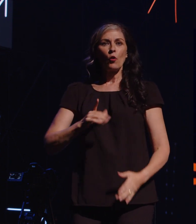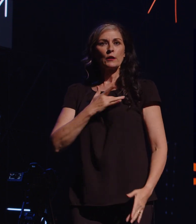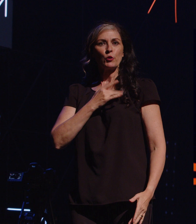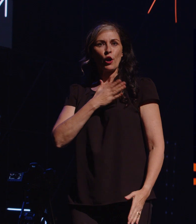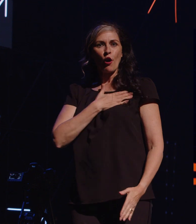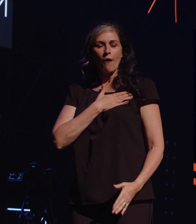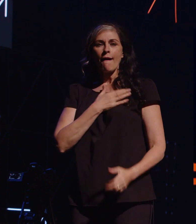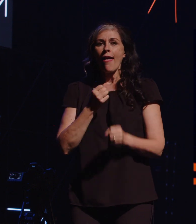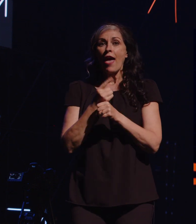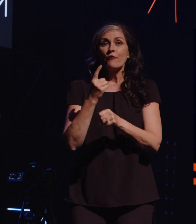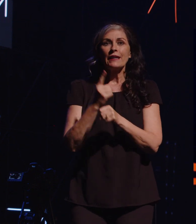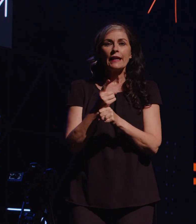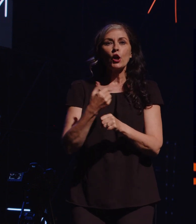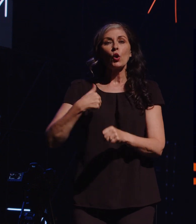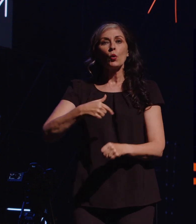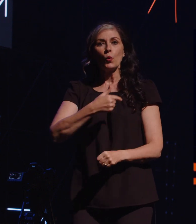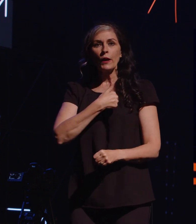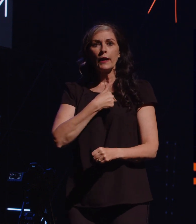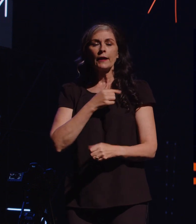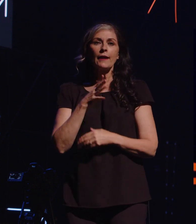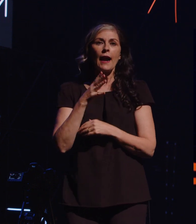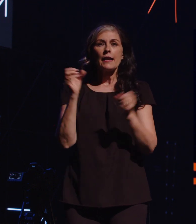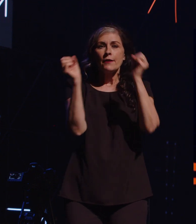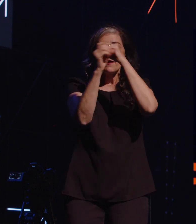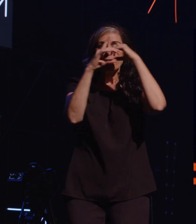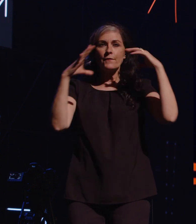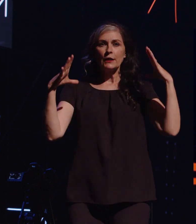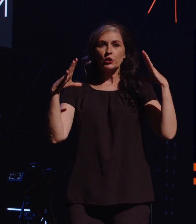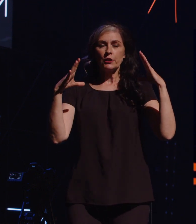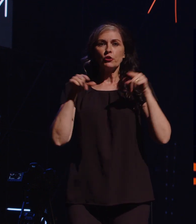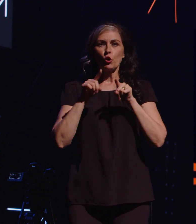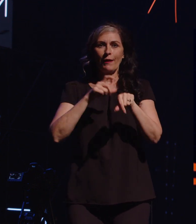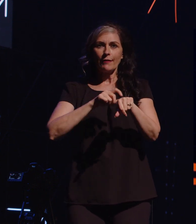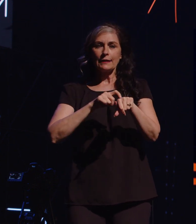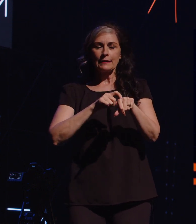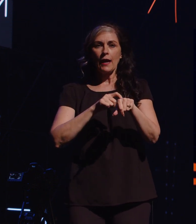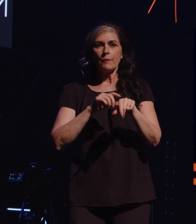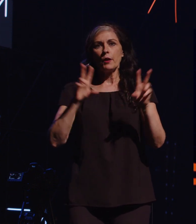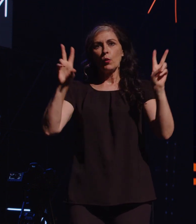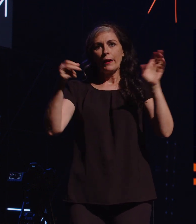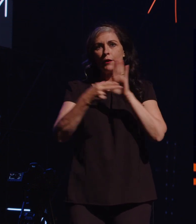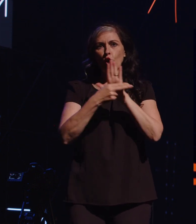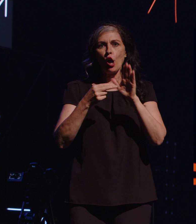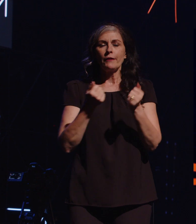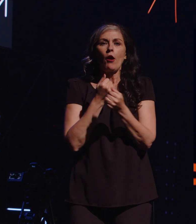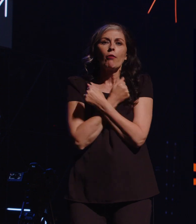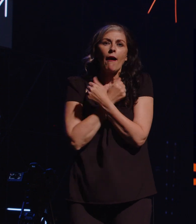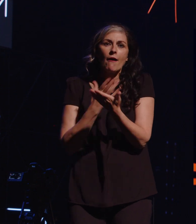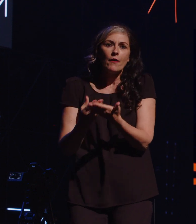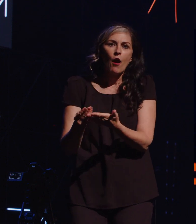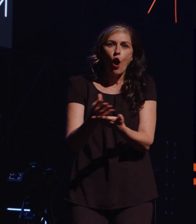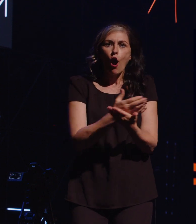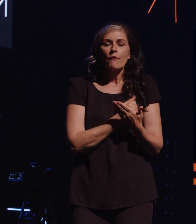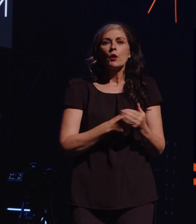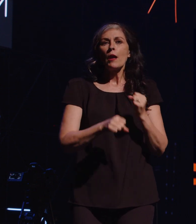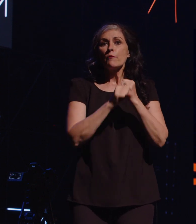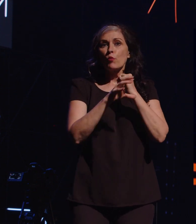heart. Every year, we kind of vision cast during this time. We call it our love offering. We have